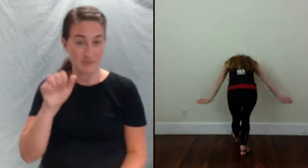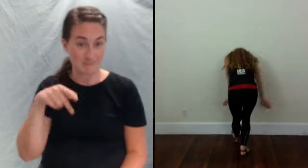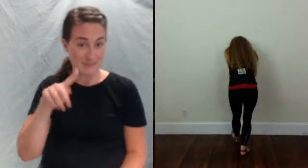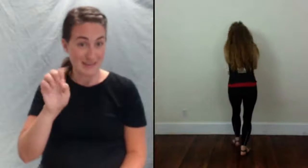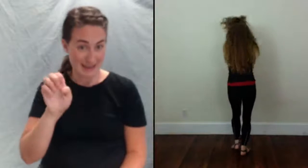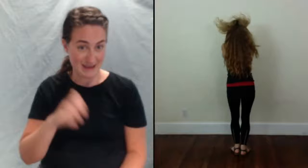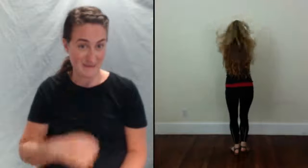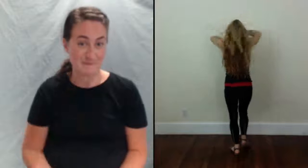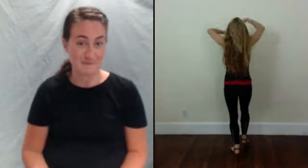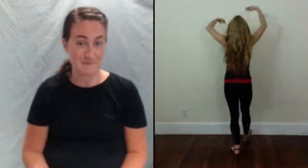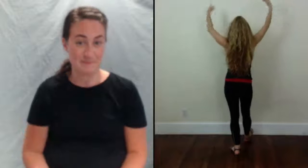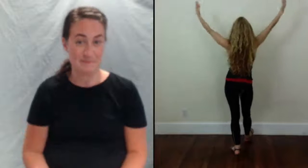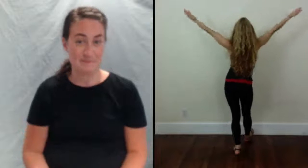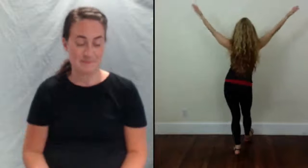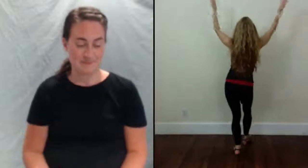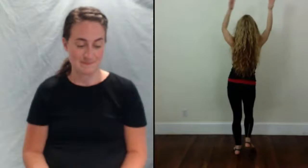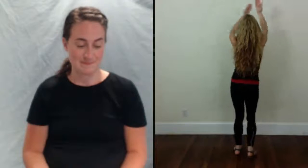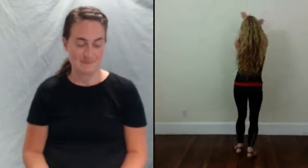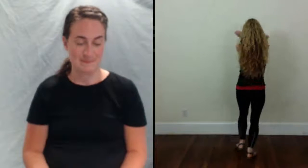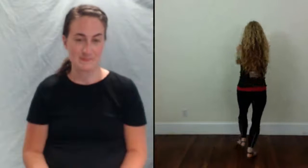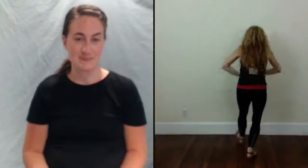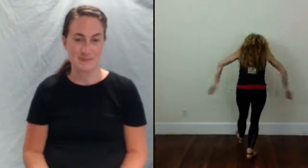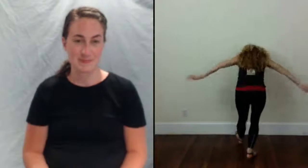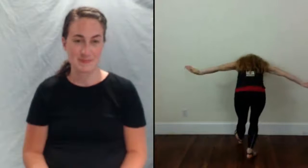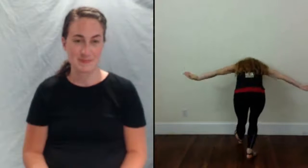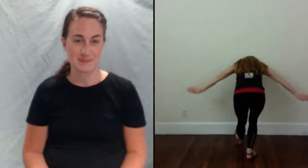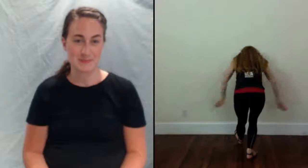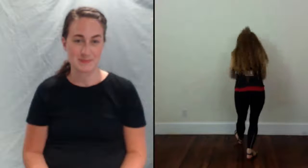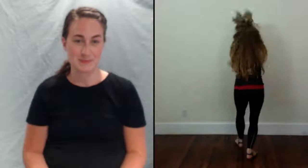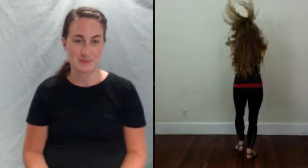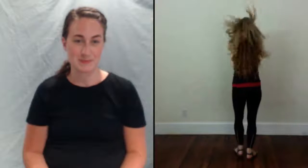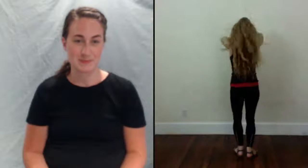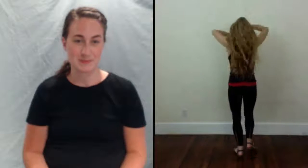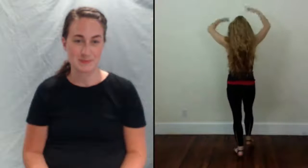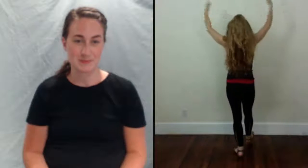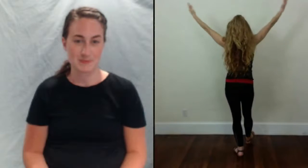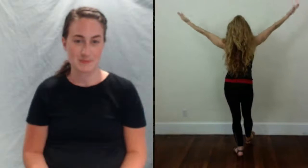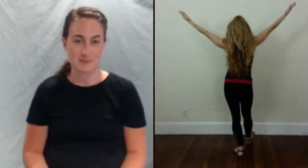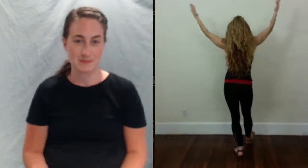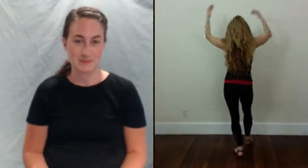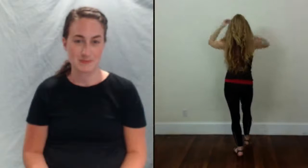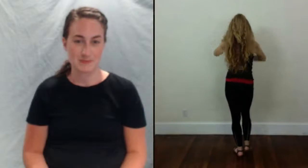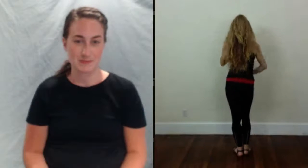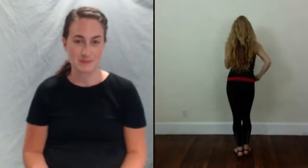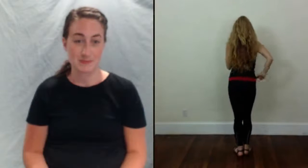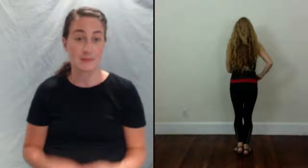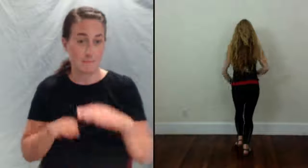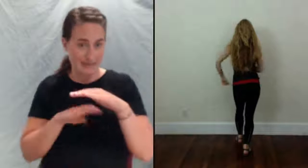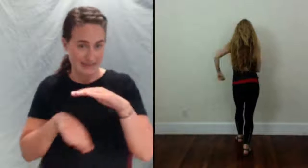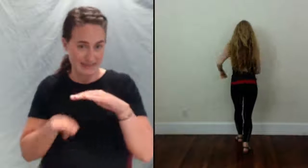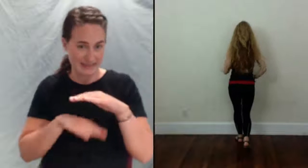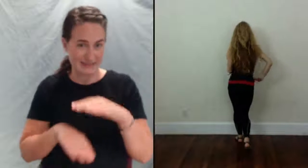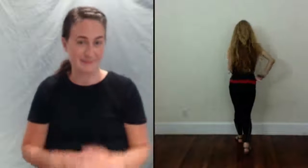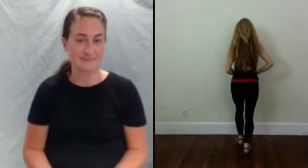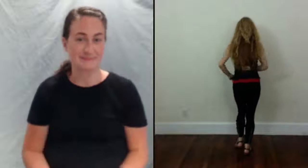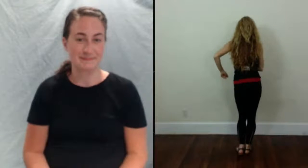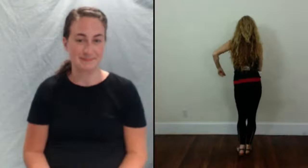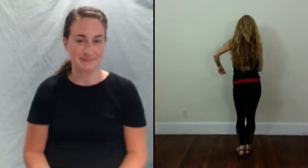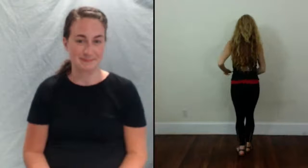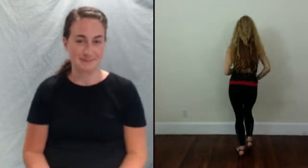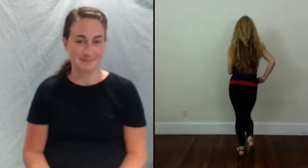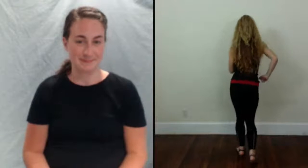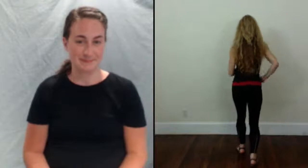down, and up, and down, and up, basic step, more time.